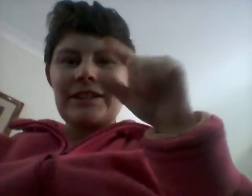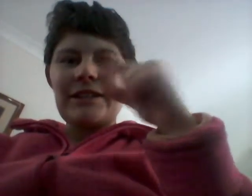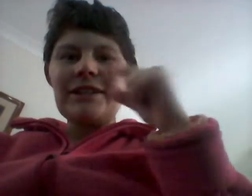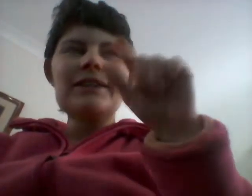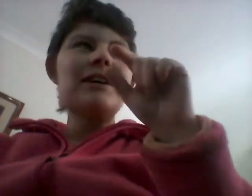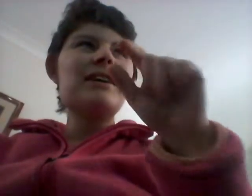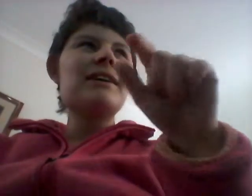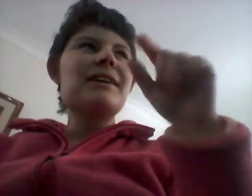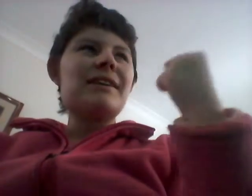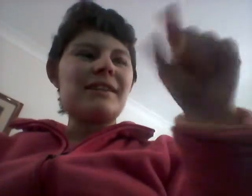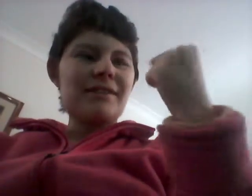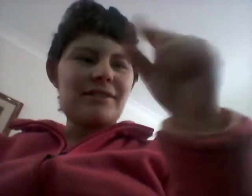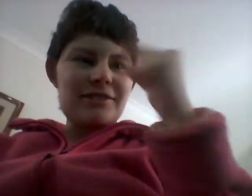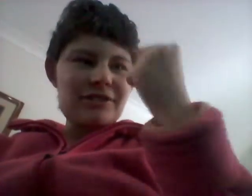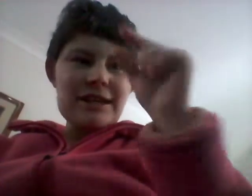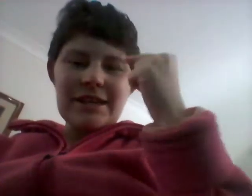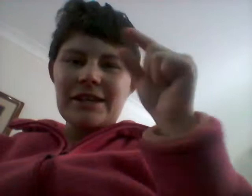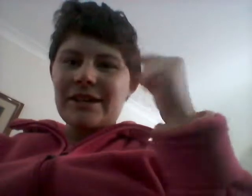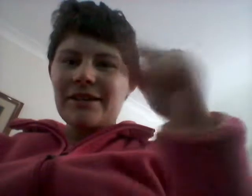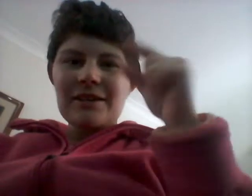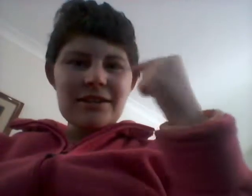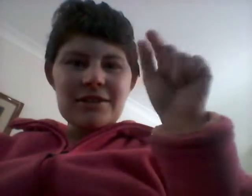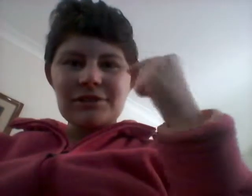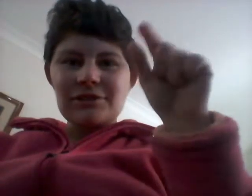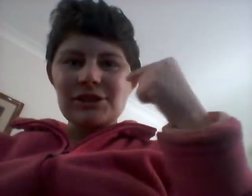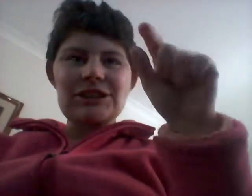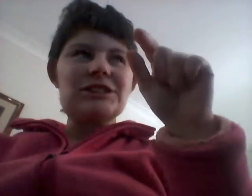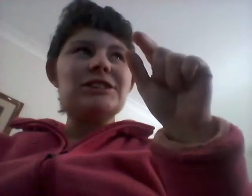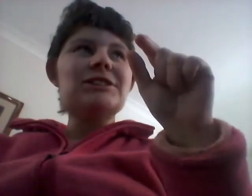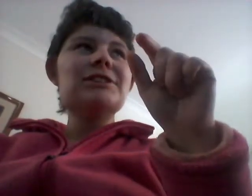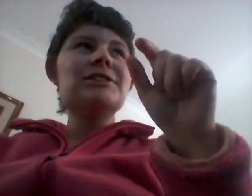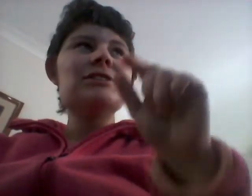Green. Think green. Green.